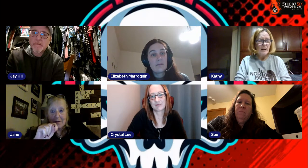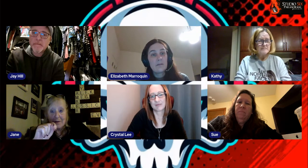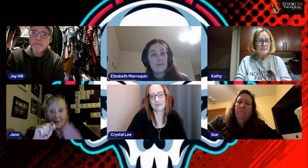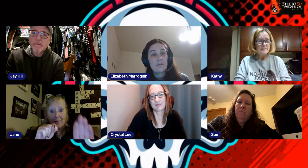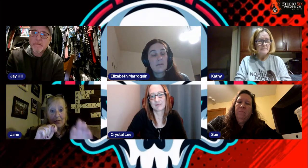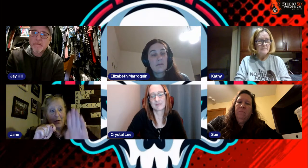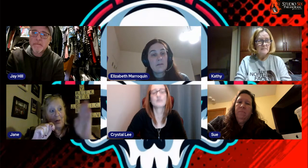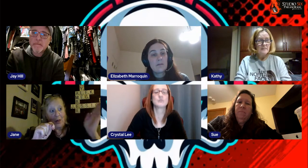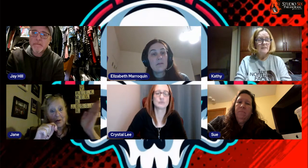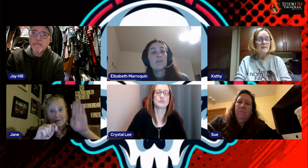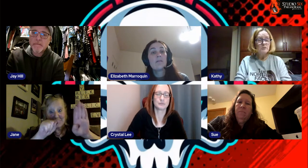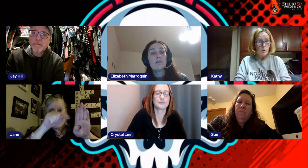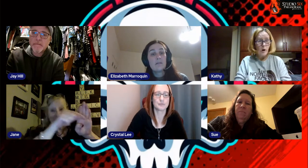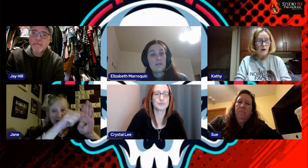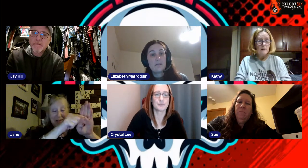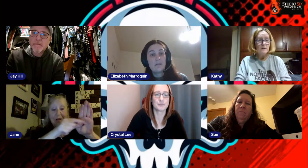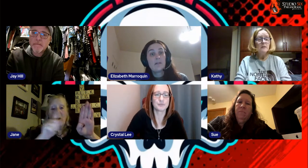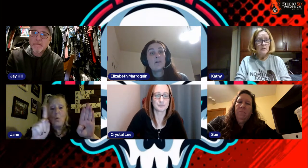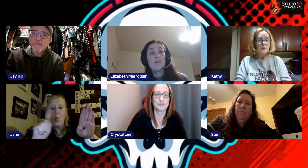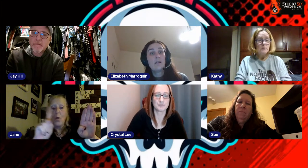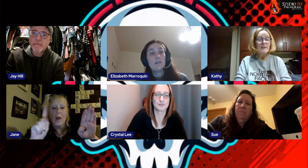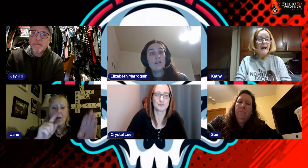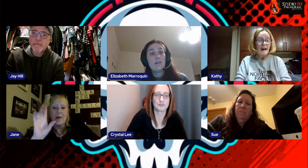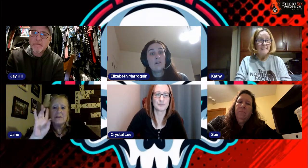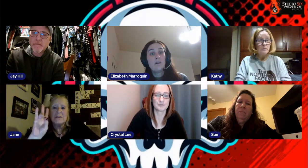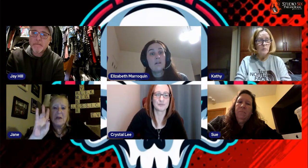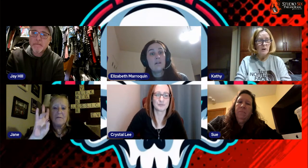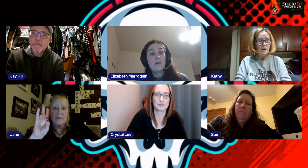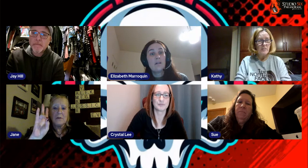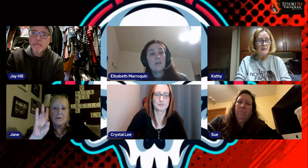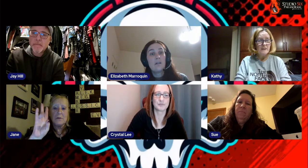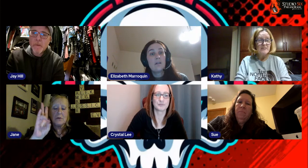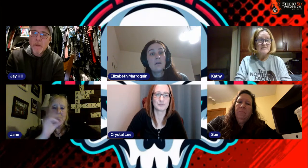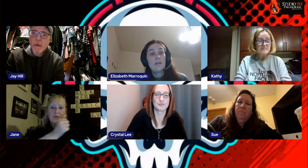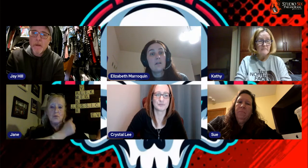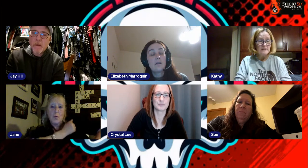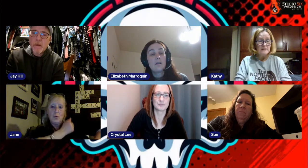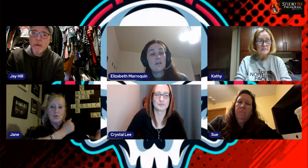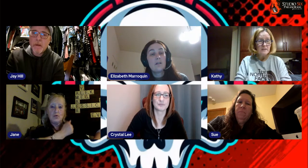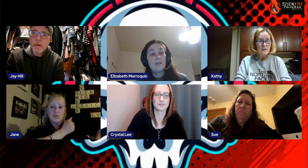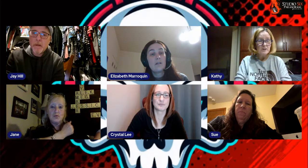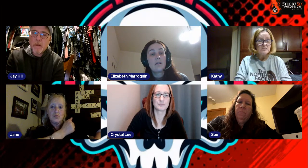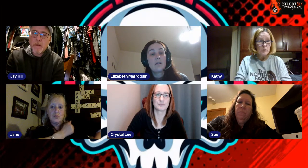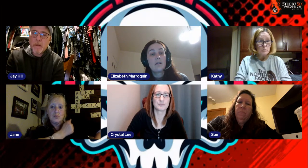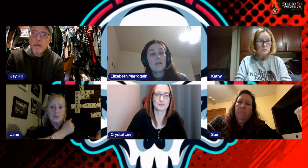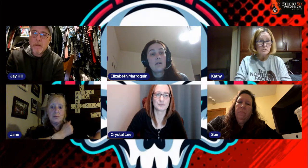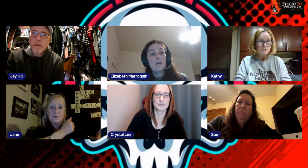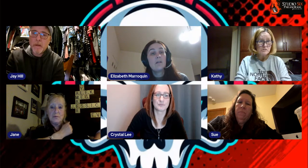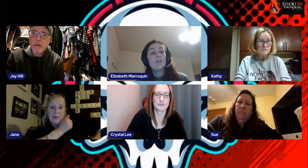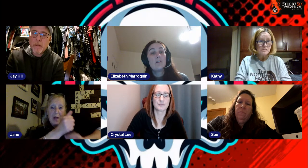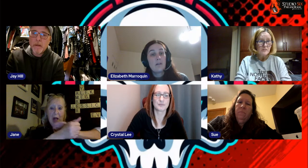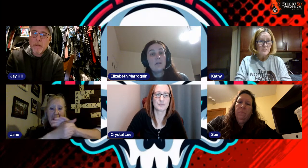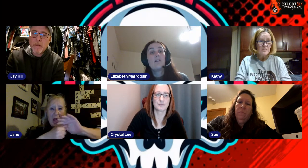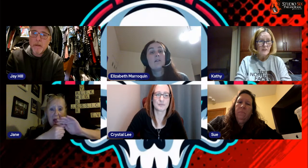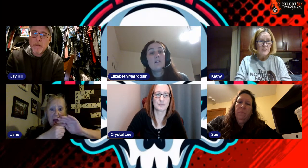the closet door. You had to hide where the seven